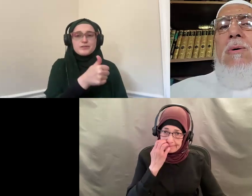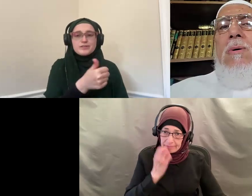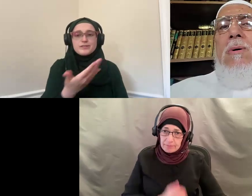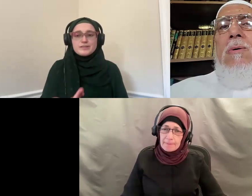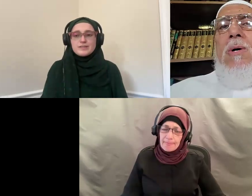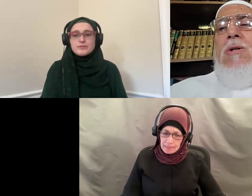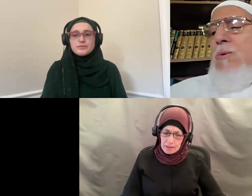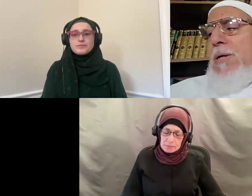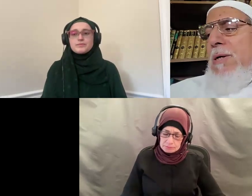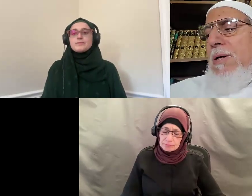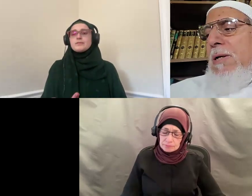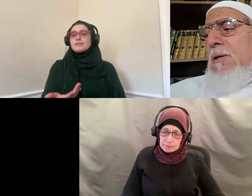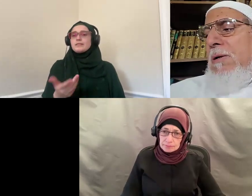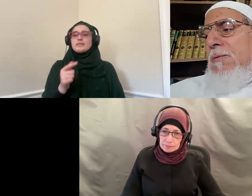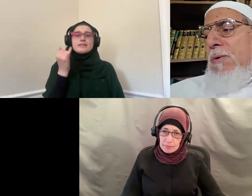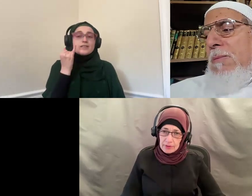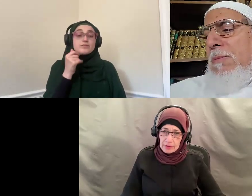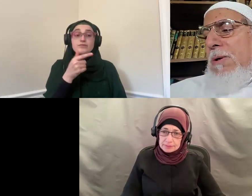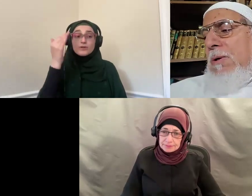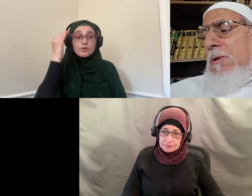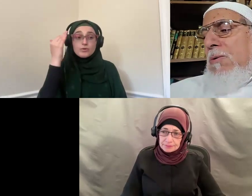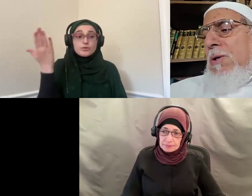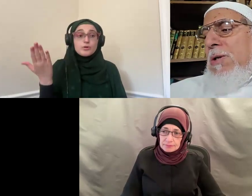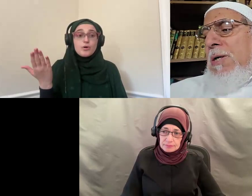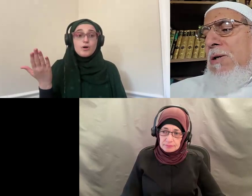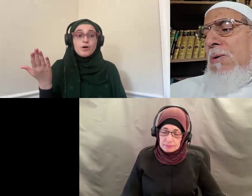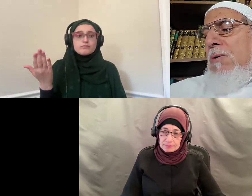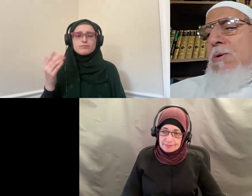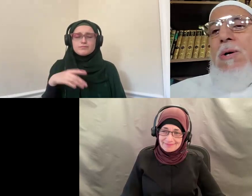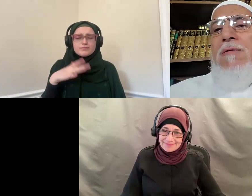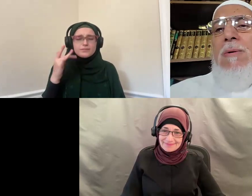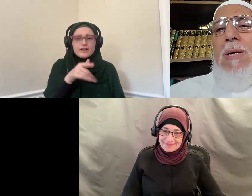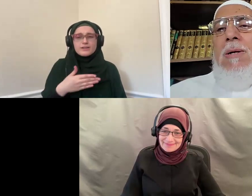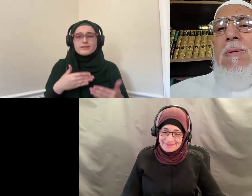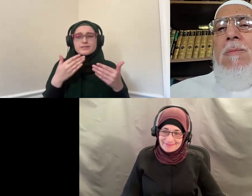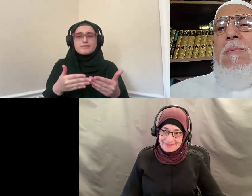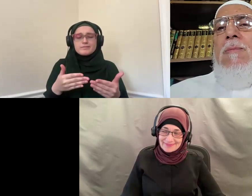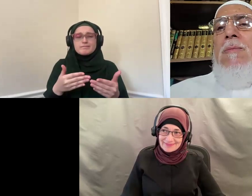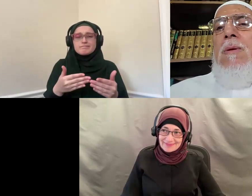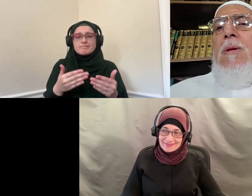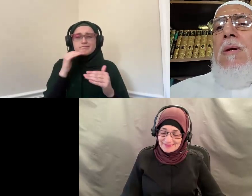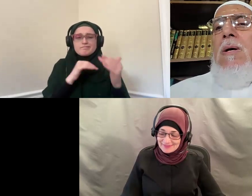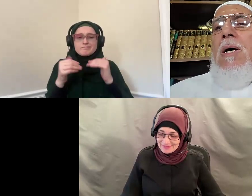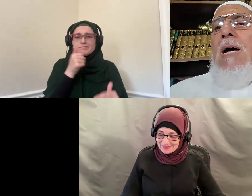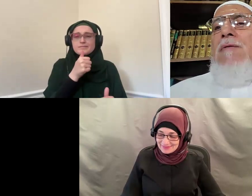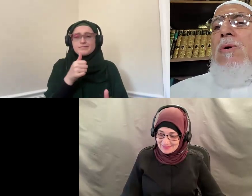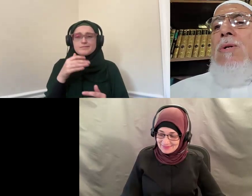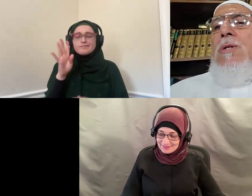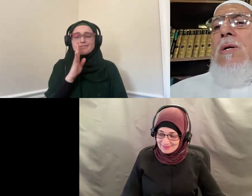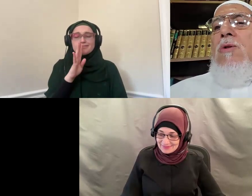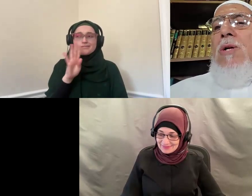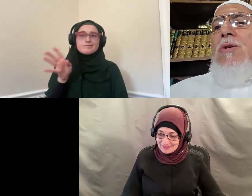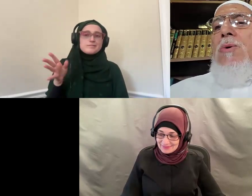you know what you were created from, which is known to everyone. Have